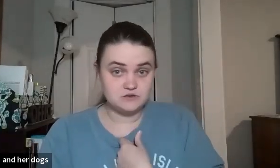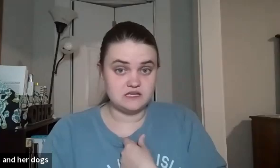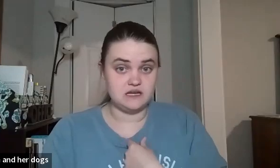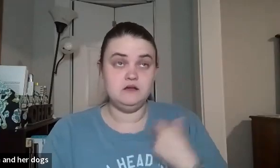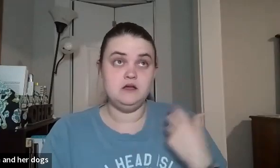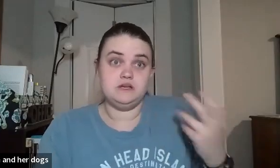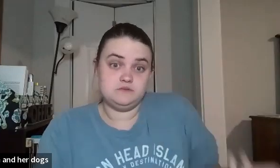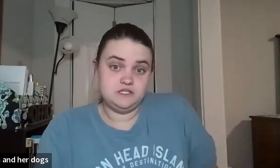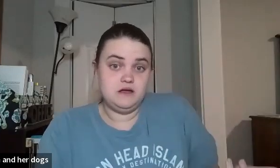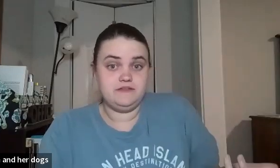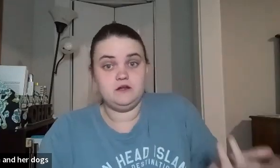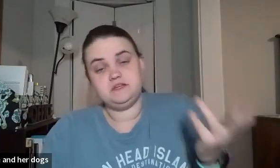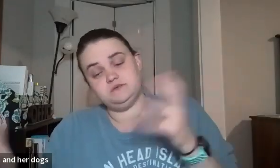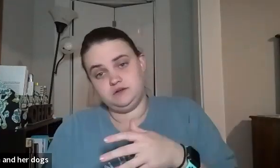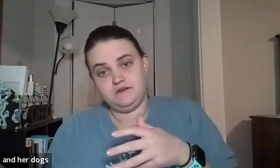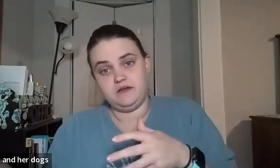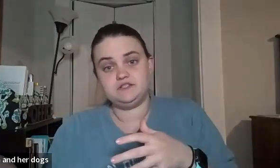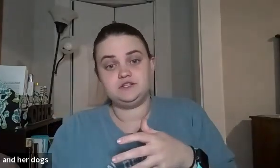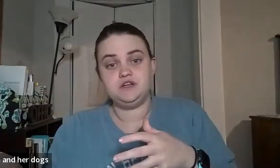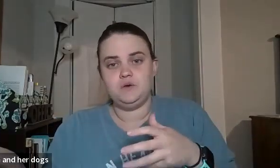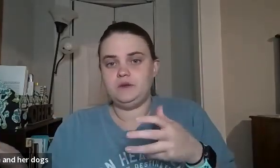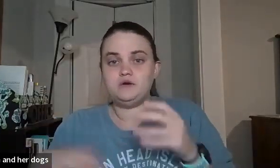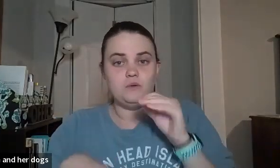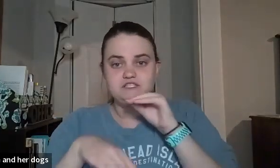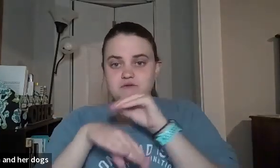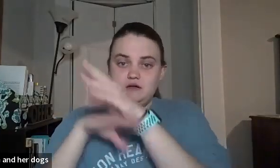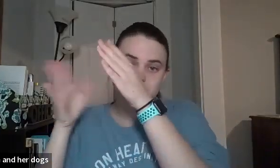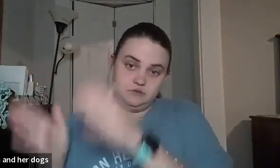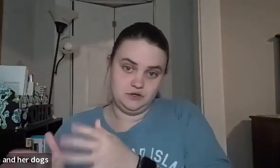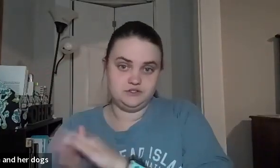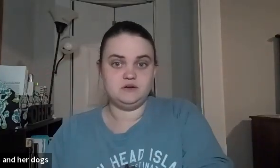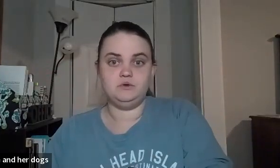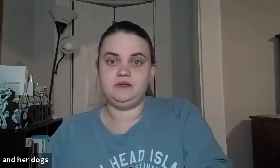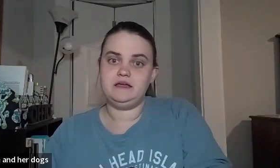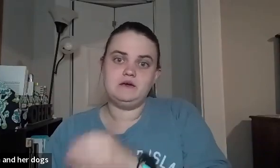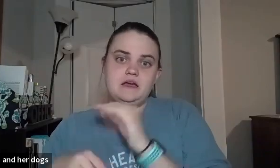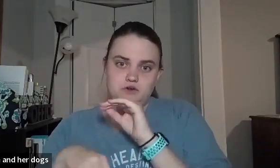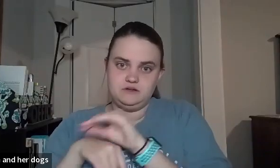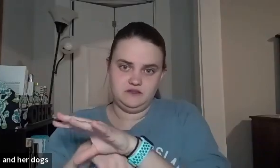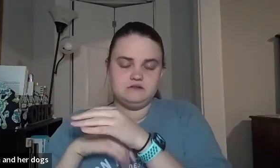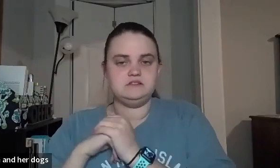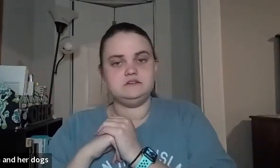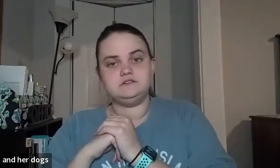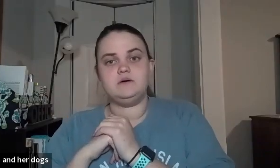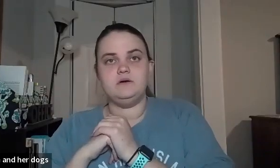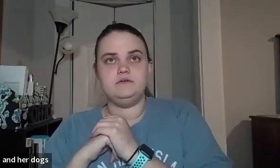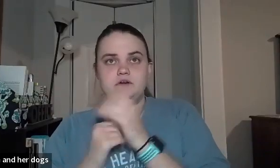school setting, because we do have therapists, we do have counselors, we don't always do counselor person. We'll be like, oh yeah, they're going to the counselors or they're